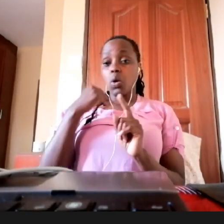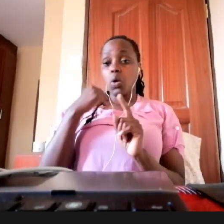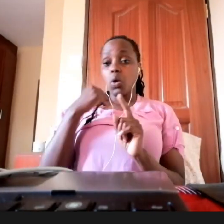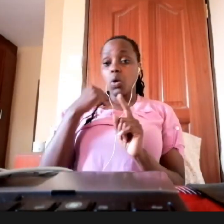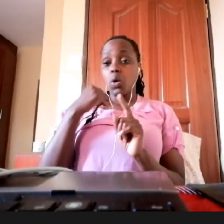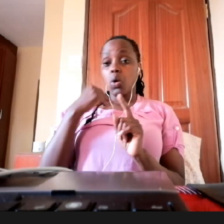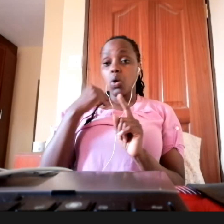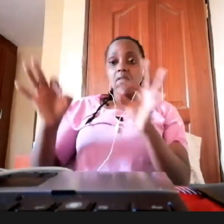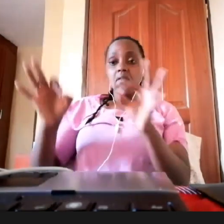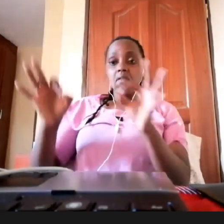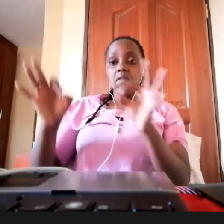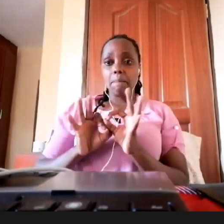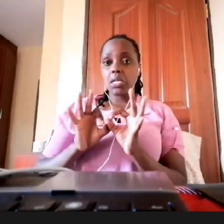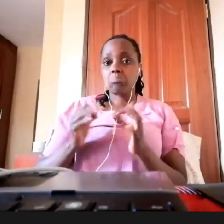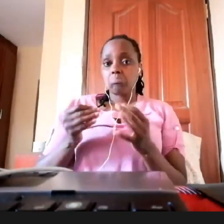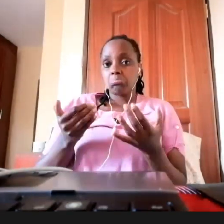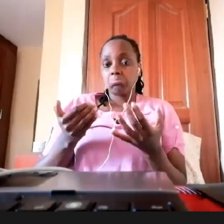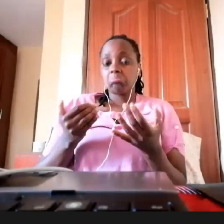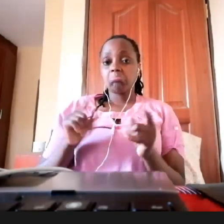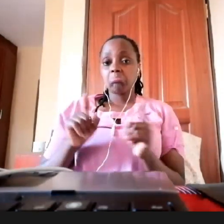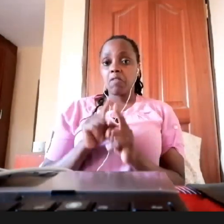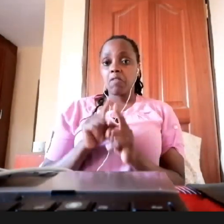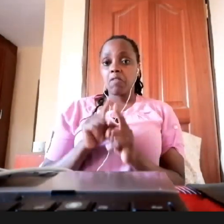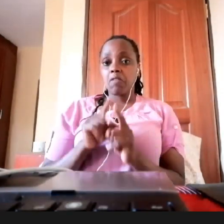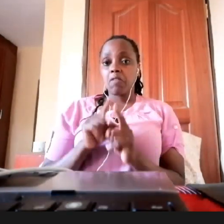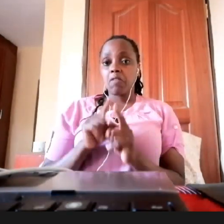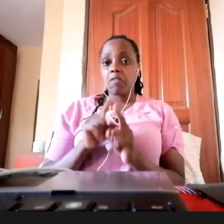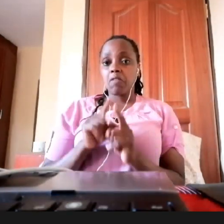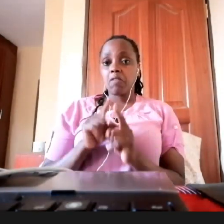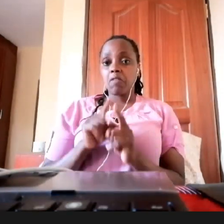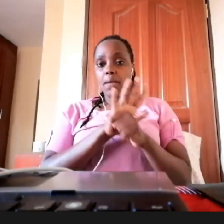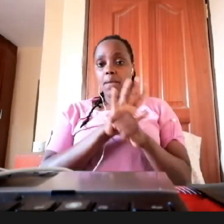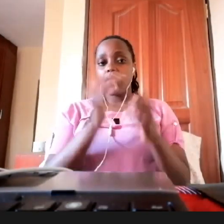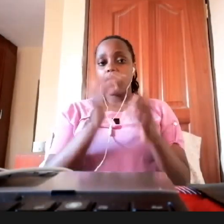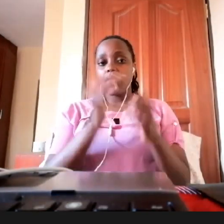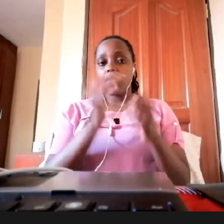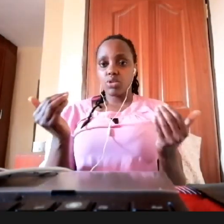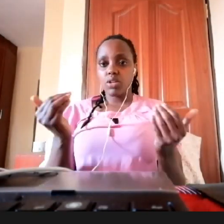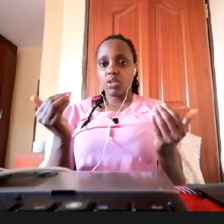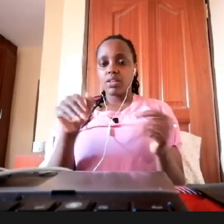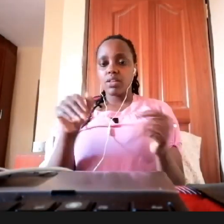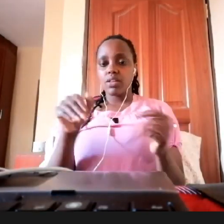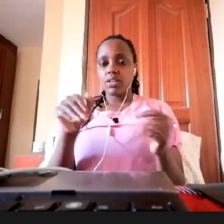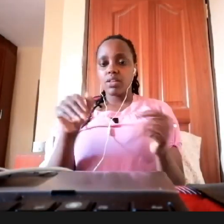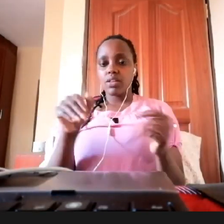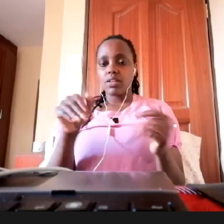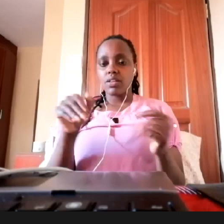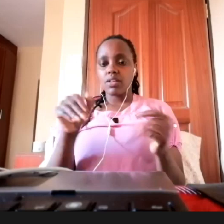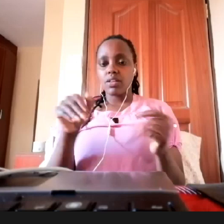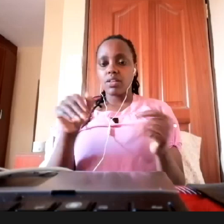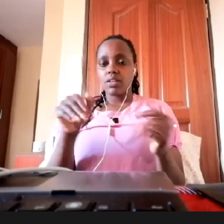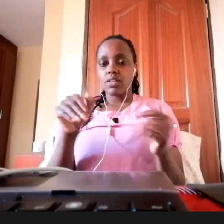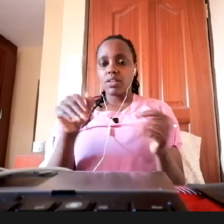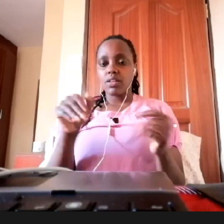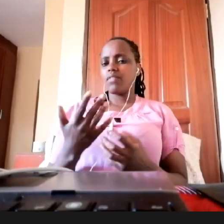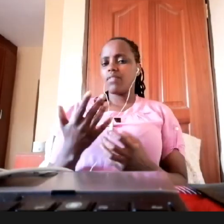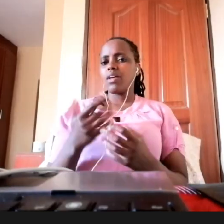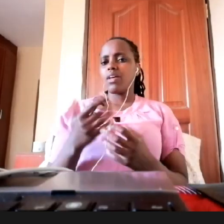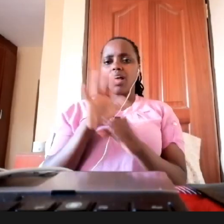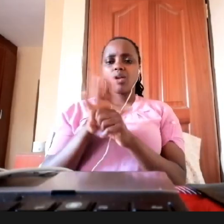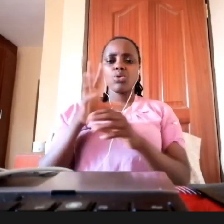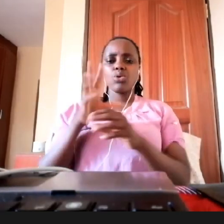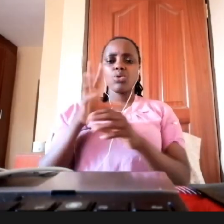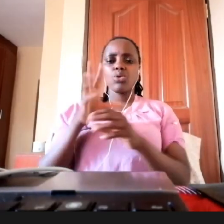and for fear of reprisals, these children are intimidated, and there is a lot of